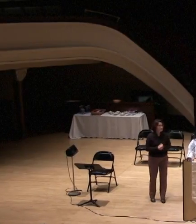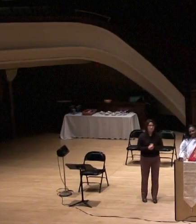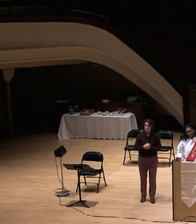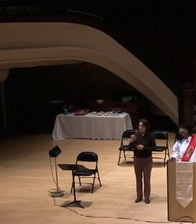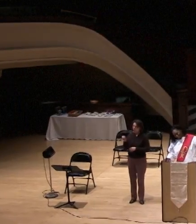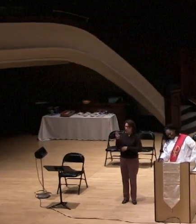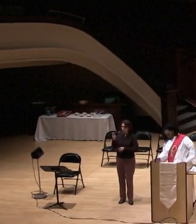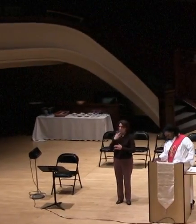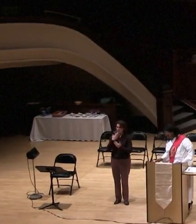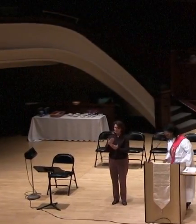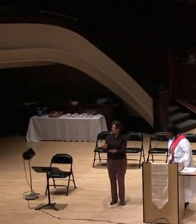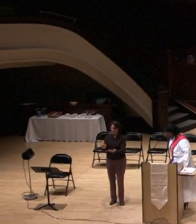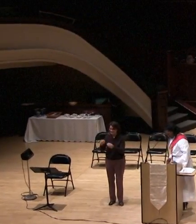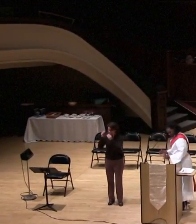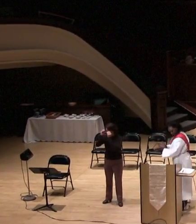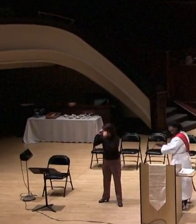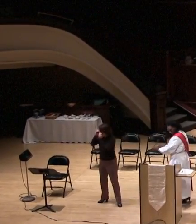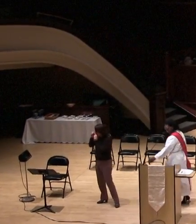give thanks.